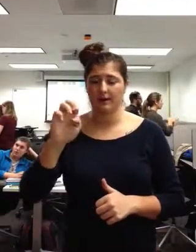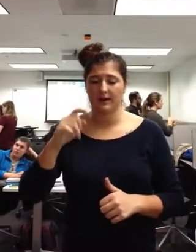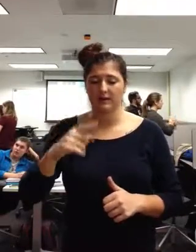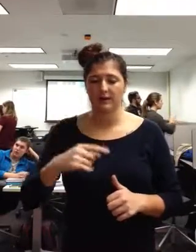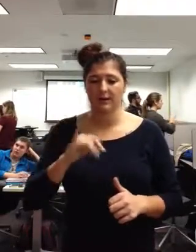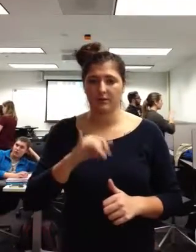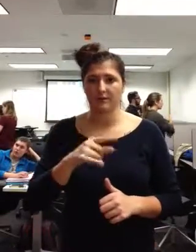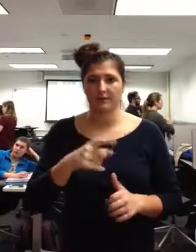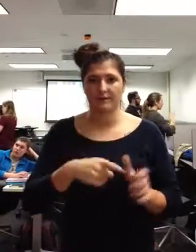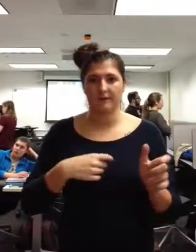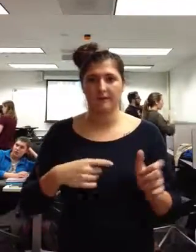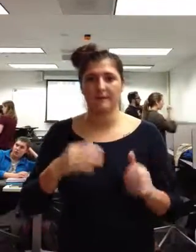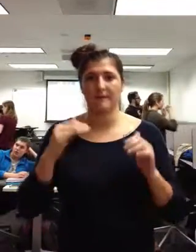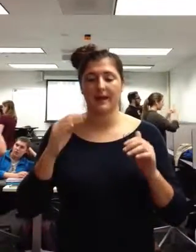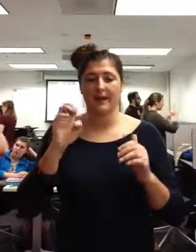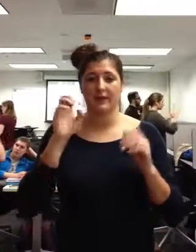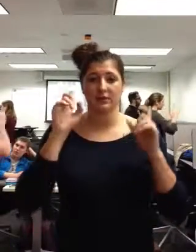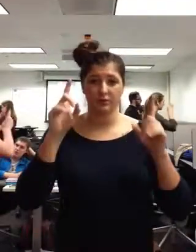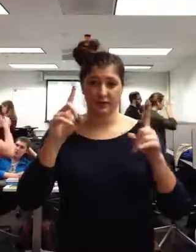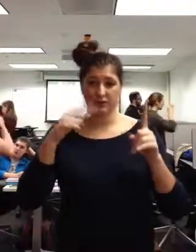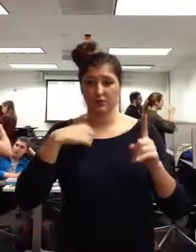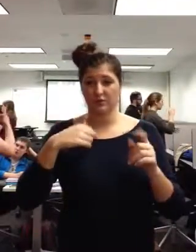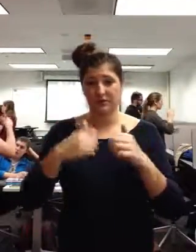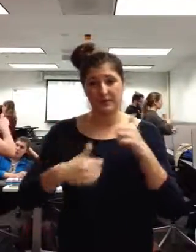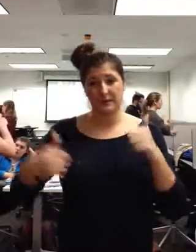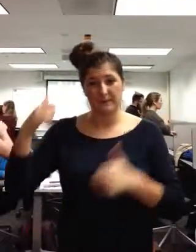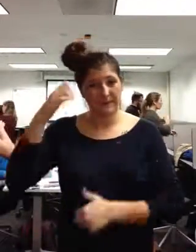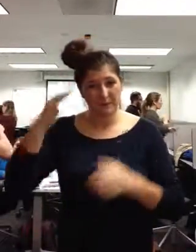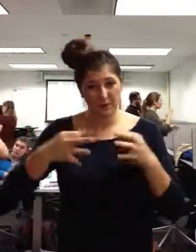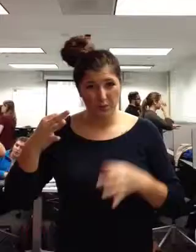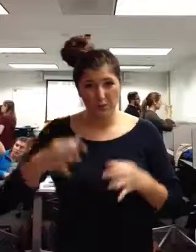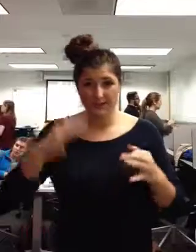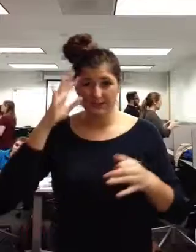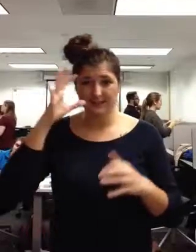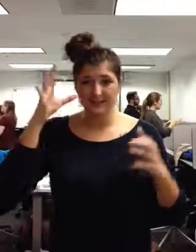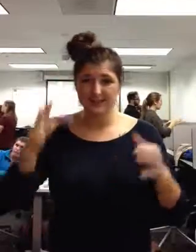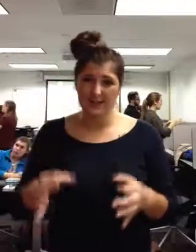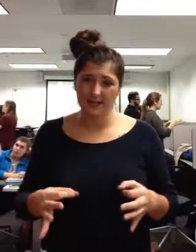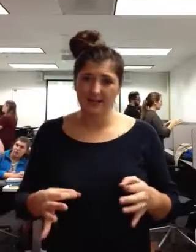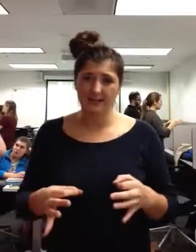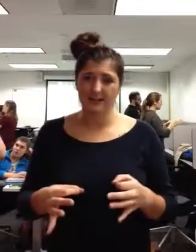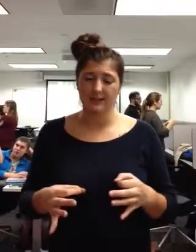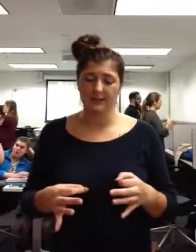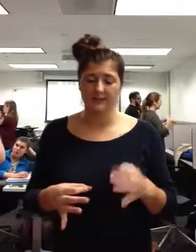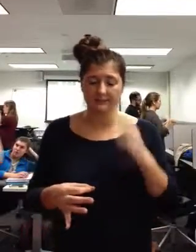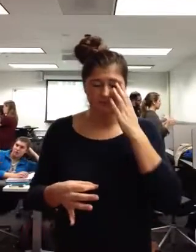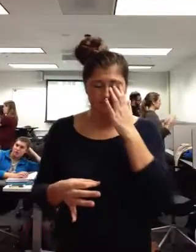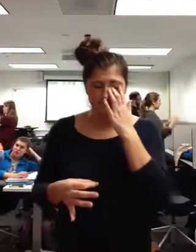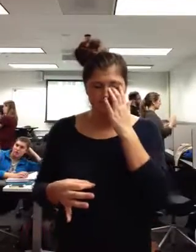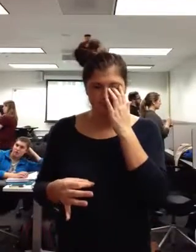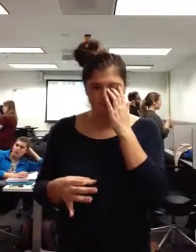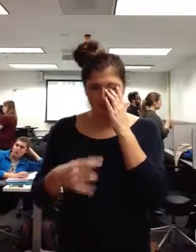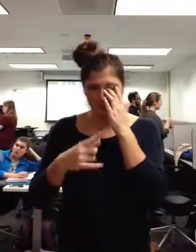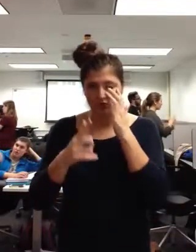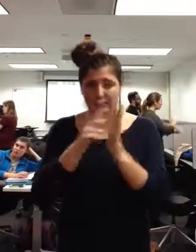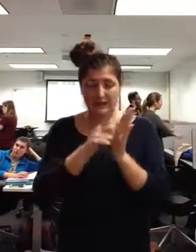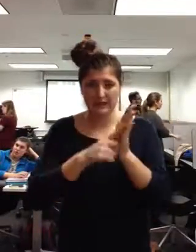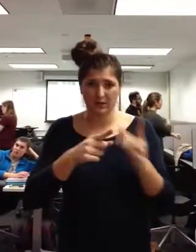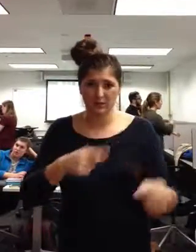the Supreme Court decided in 1954. It was the culmination of a long period of legal struggle for desegregation,